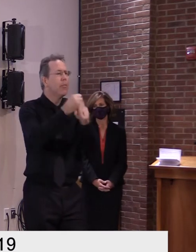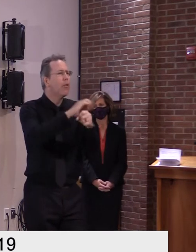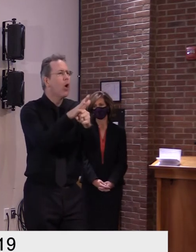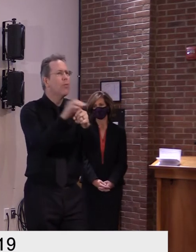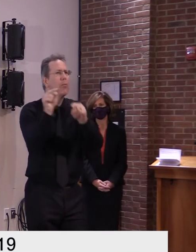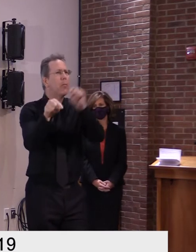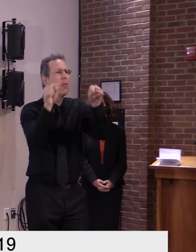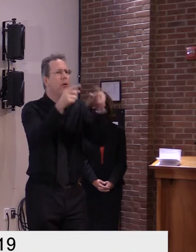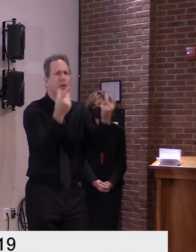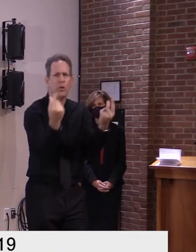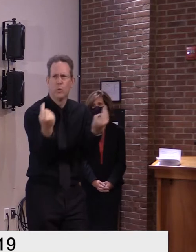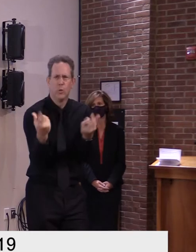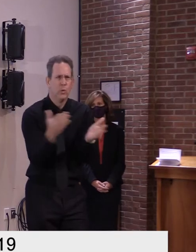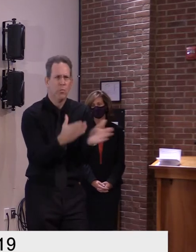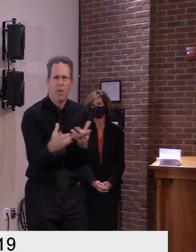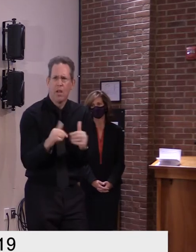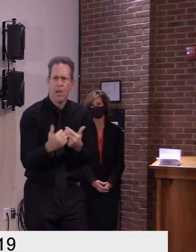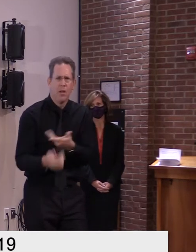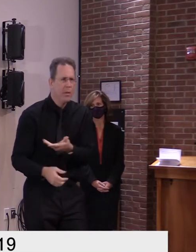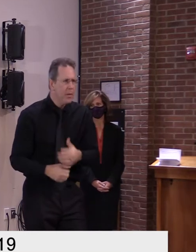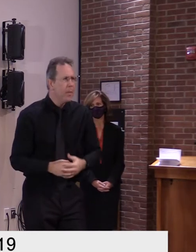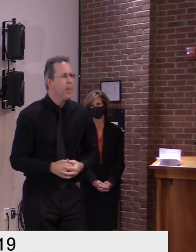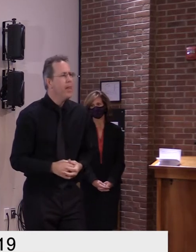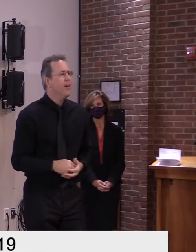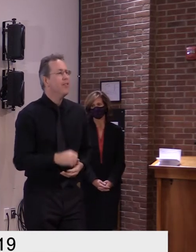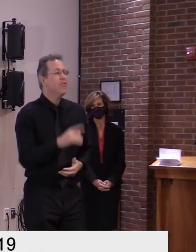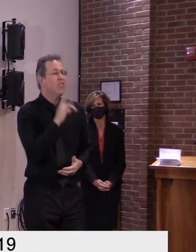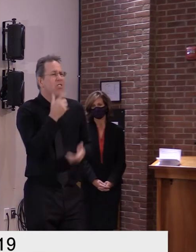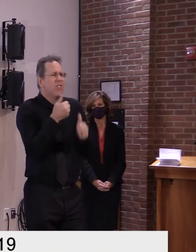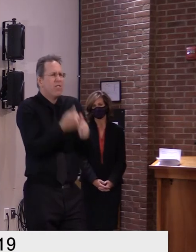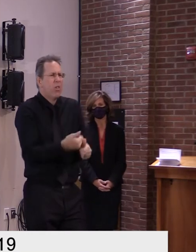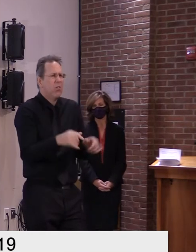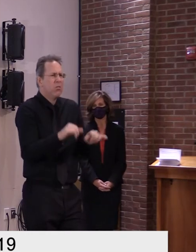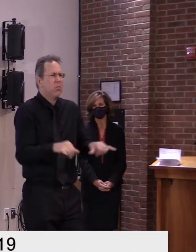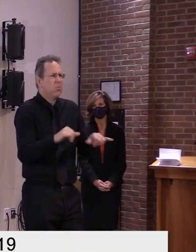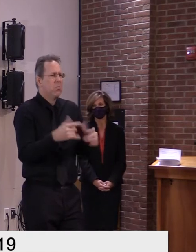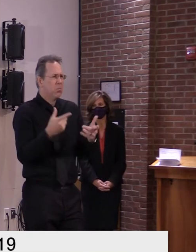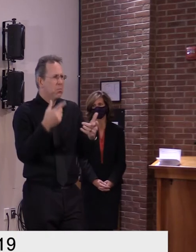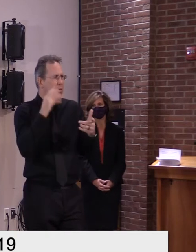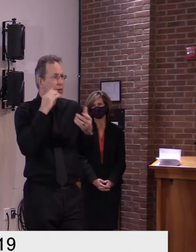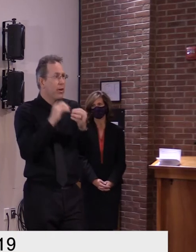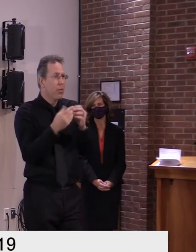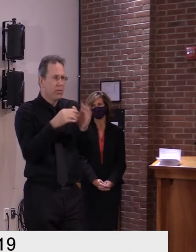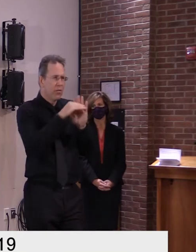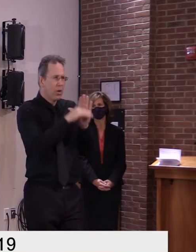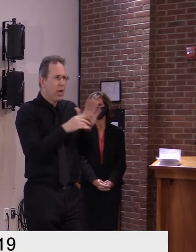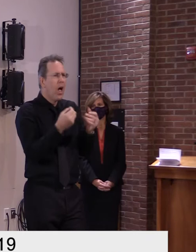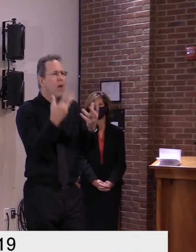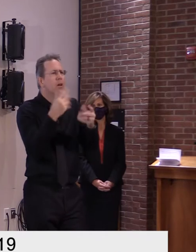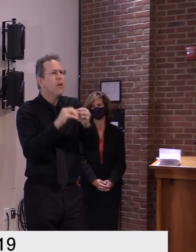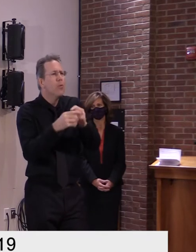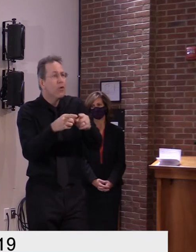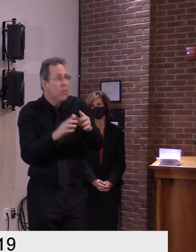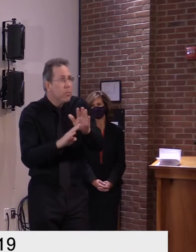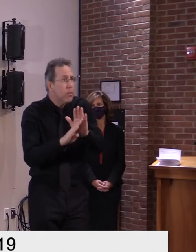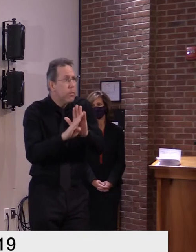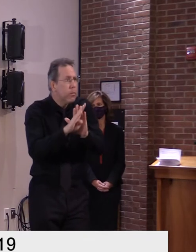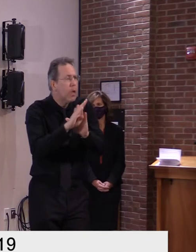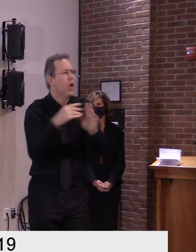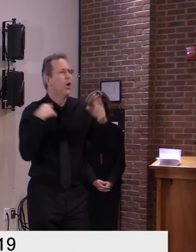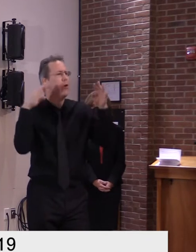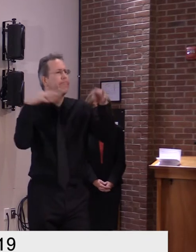see, and we will take steps depending on what we see on the ground, what we see with